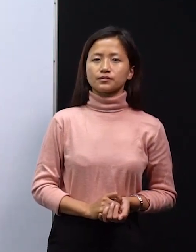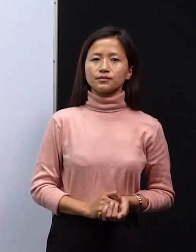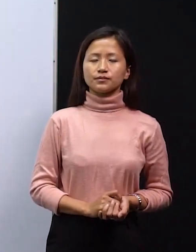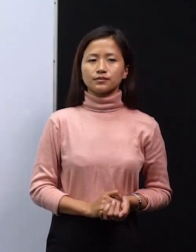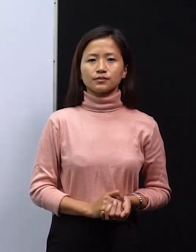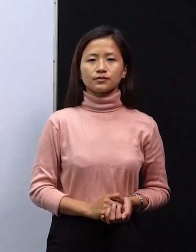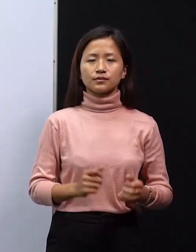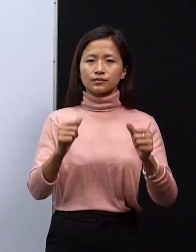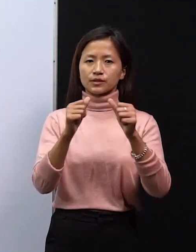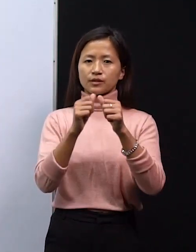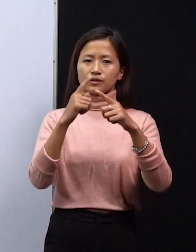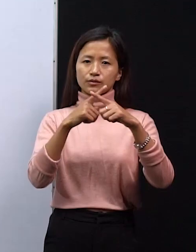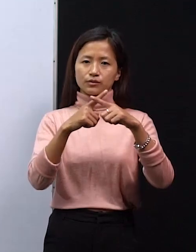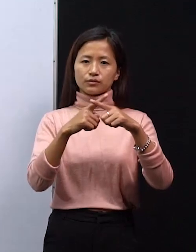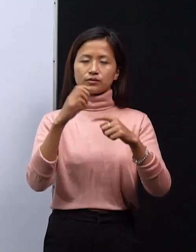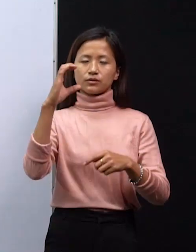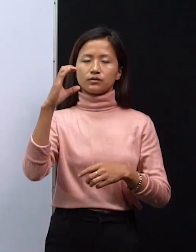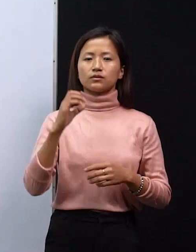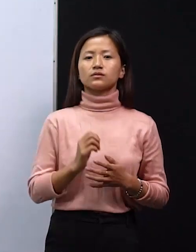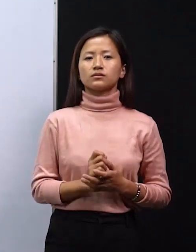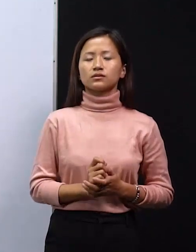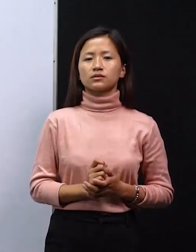as A into C